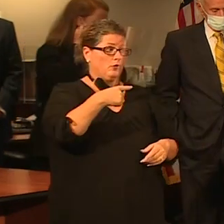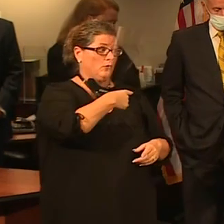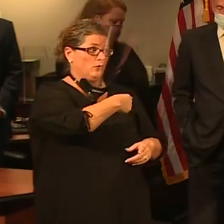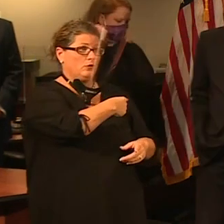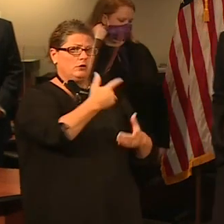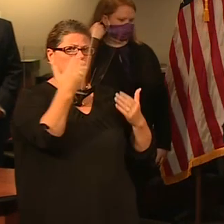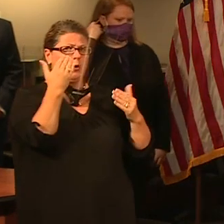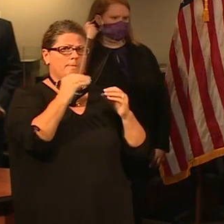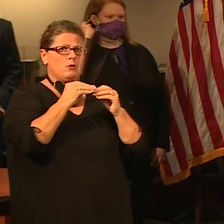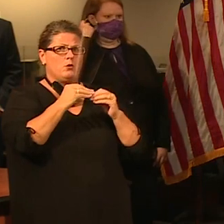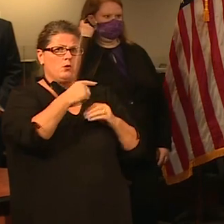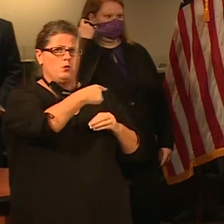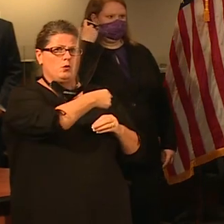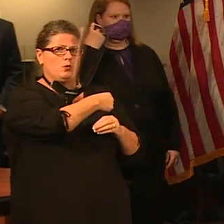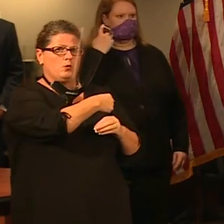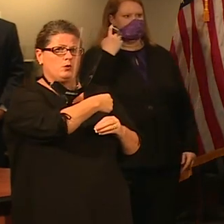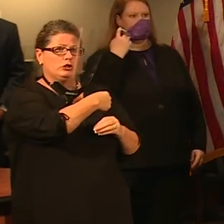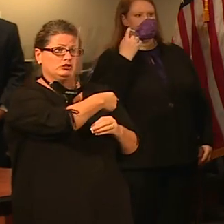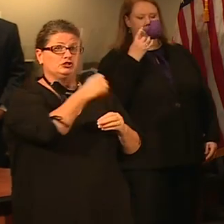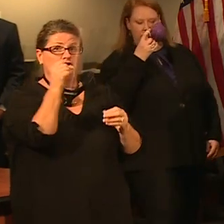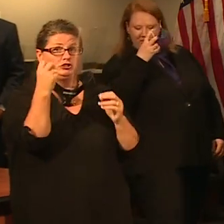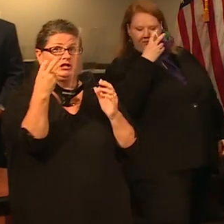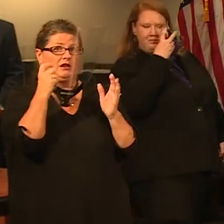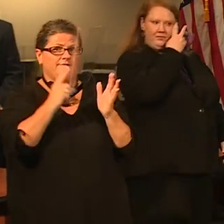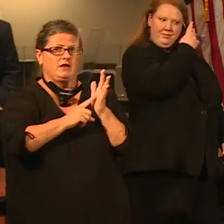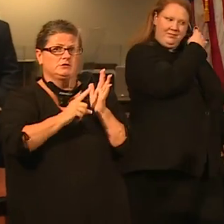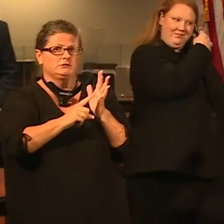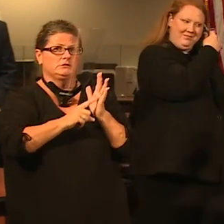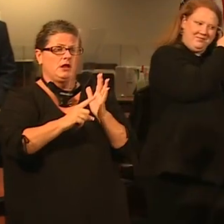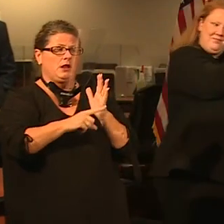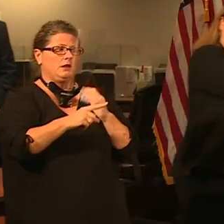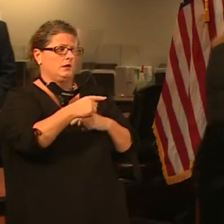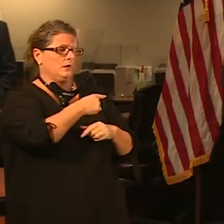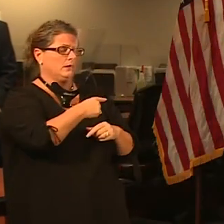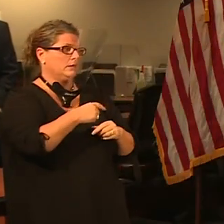in more detail, she actually is the one that conducted the investigation on this.